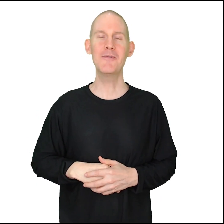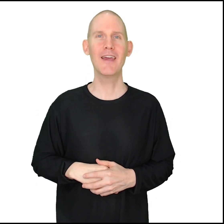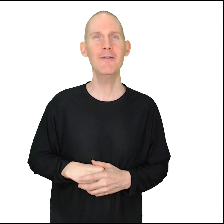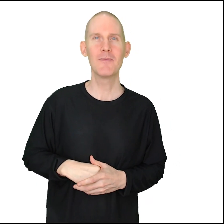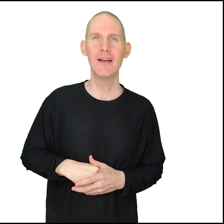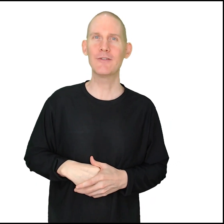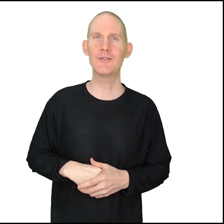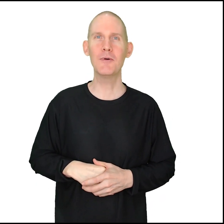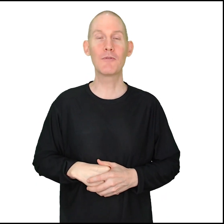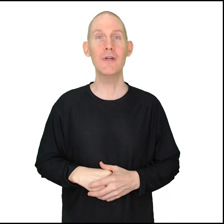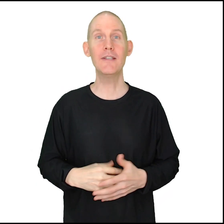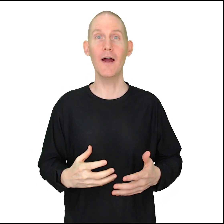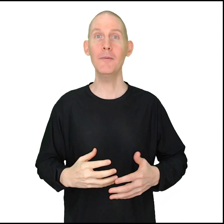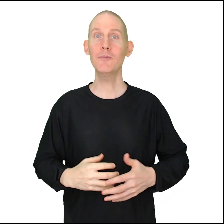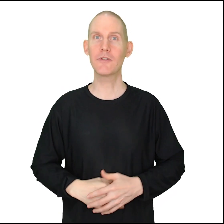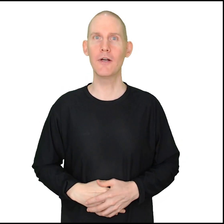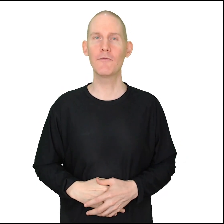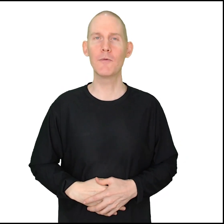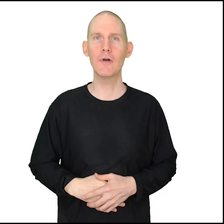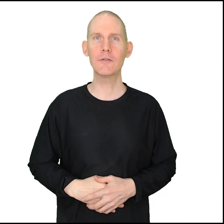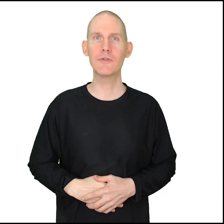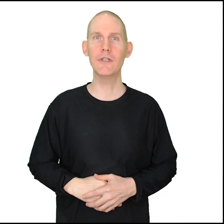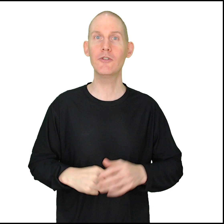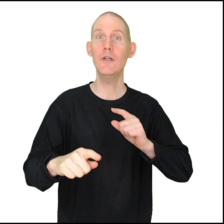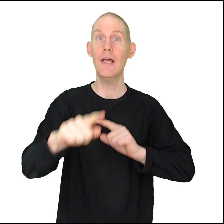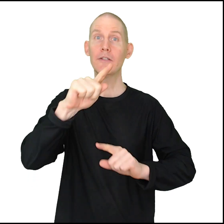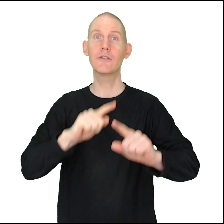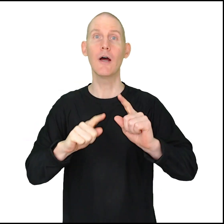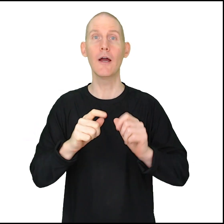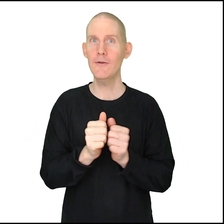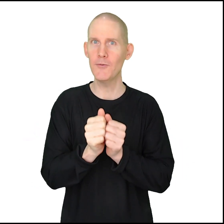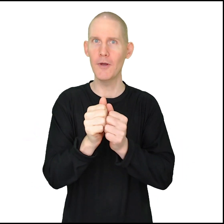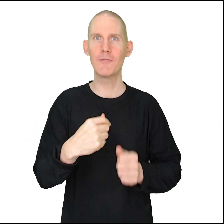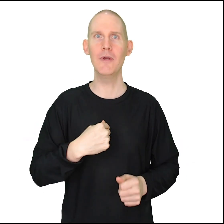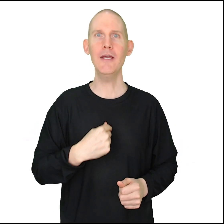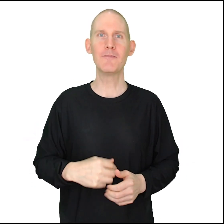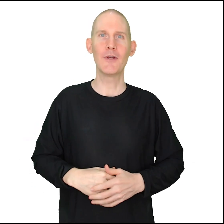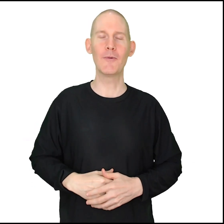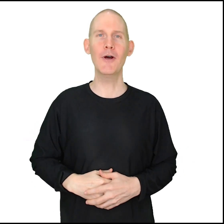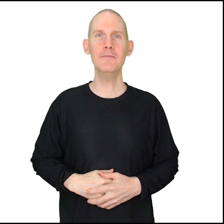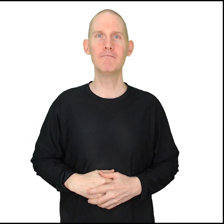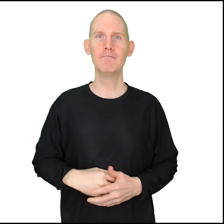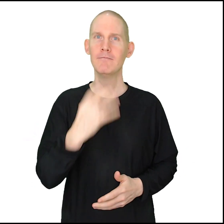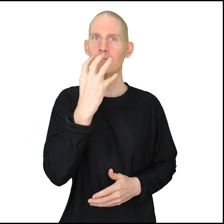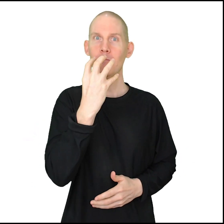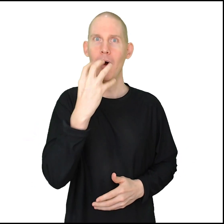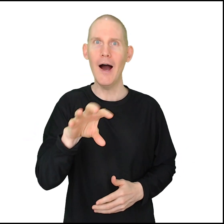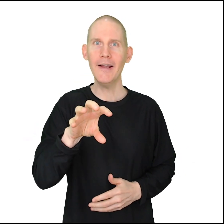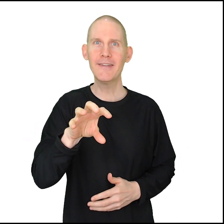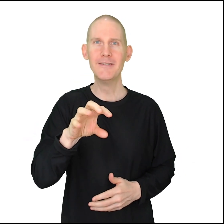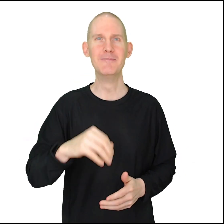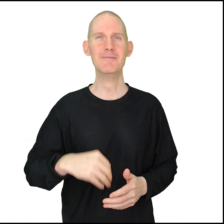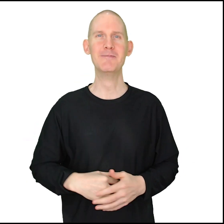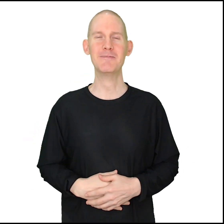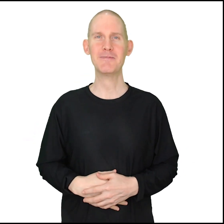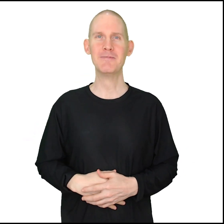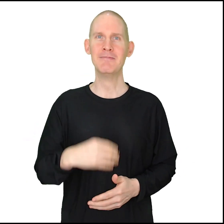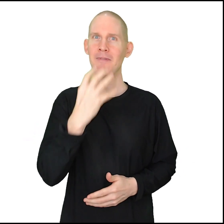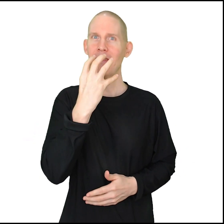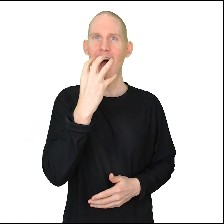Okay, let's do it 3 times, starting from the rest position. Sign with me. Here we go. Hot,